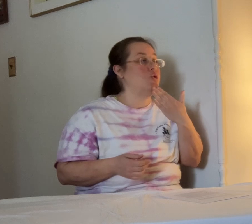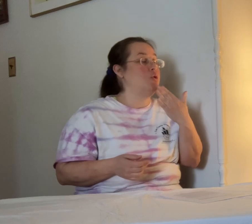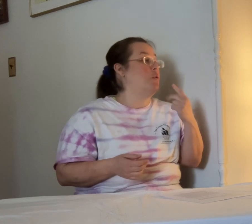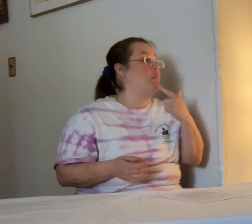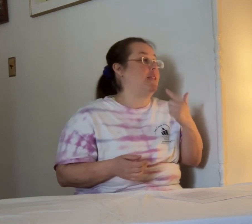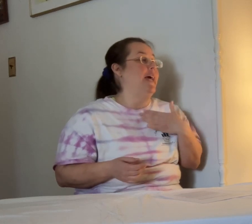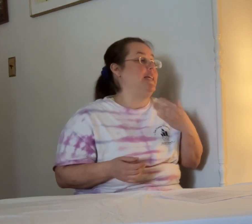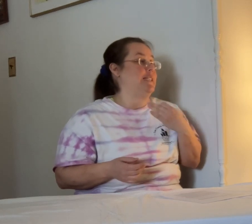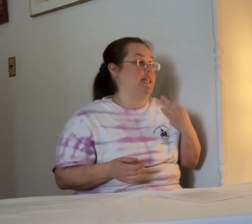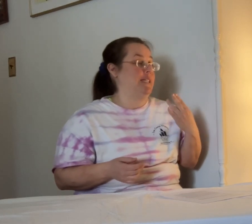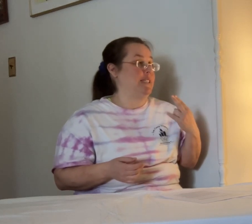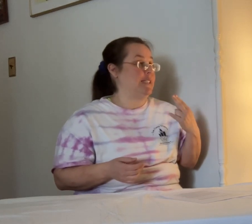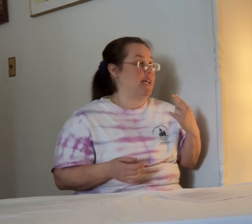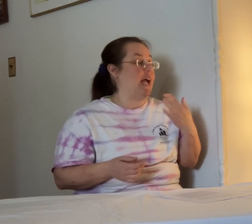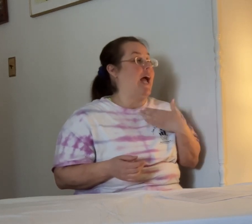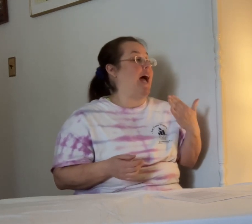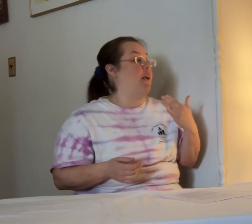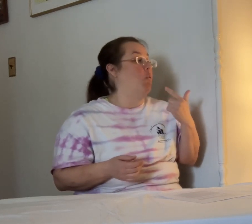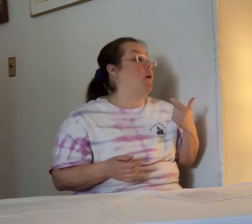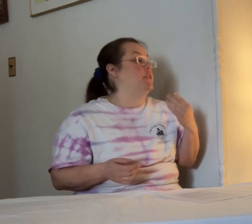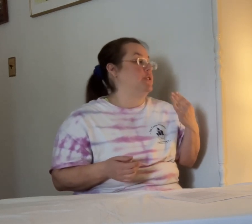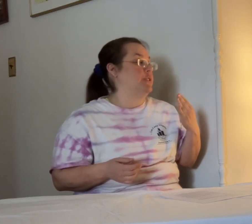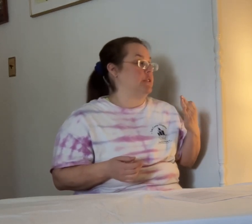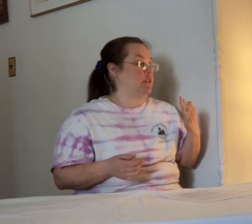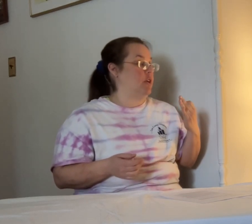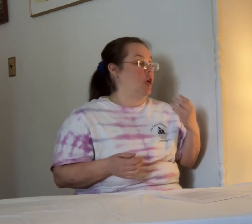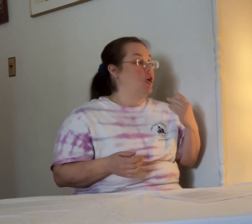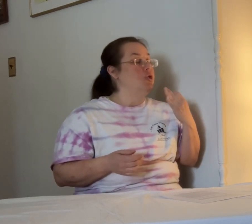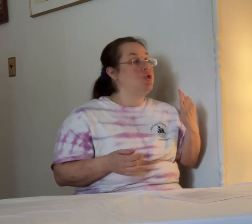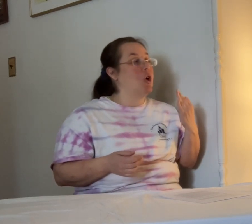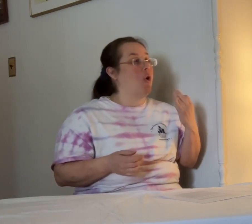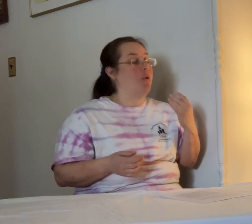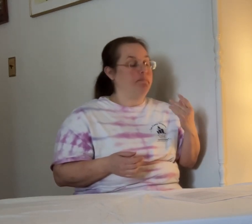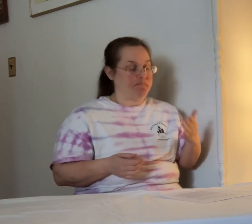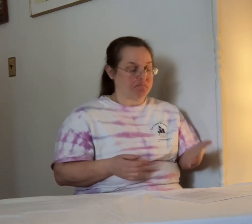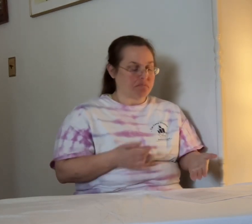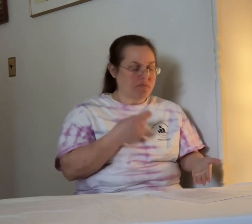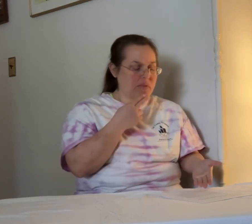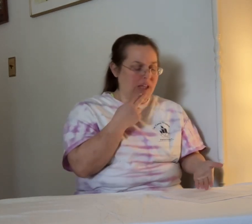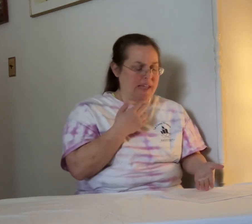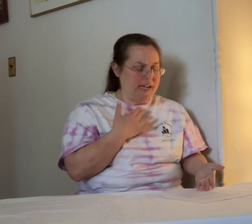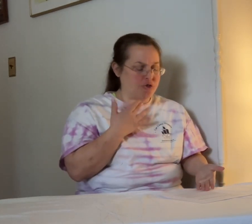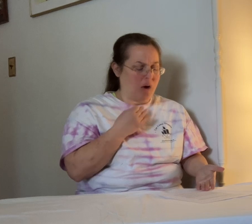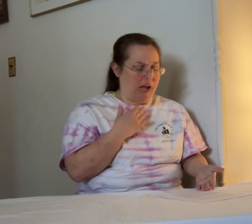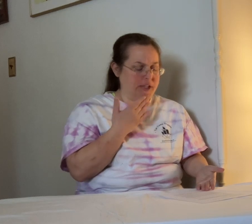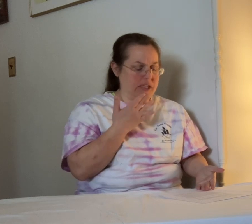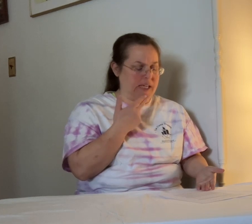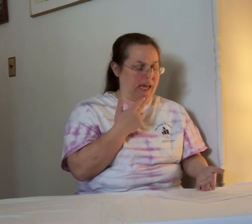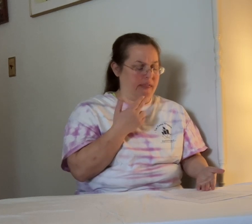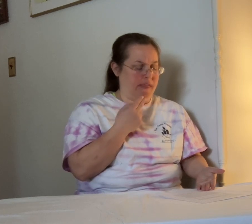two places at once. So they try to get